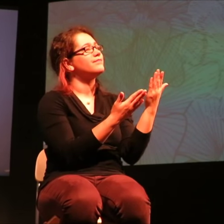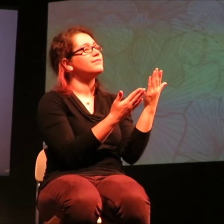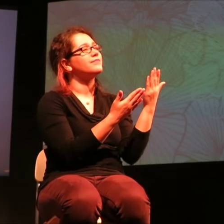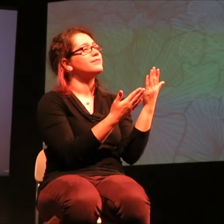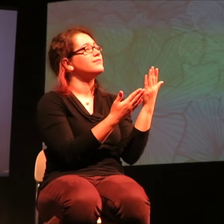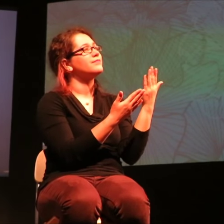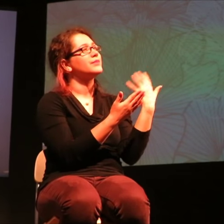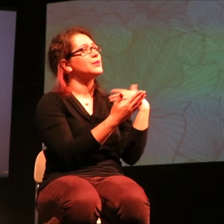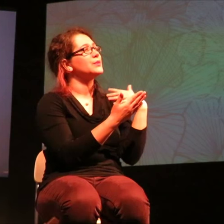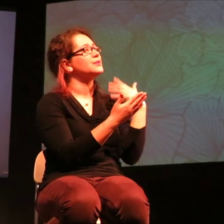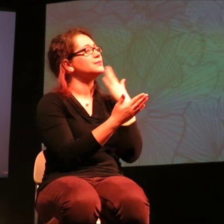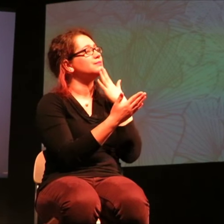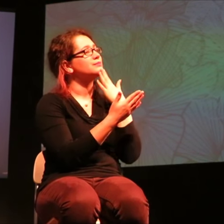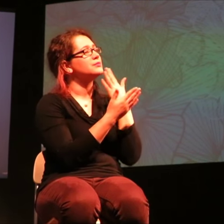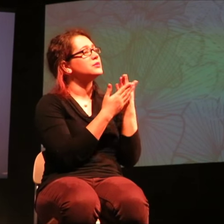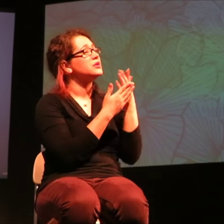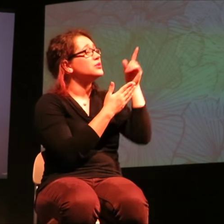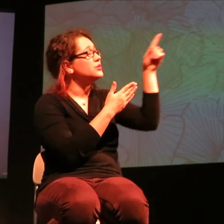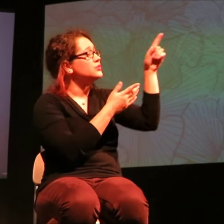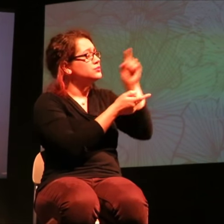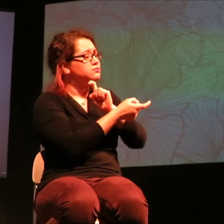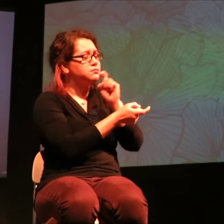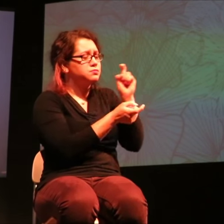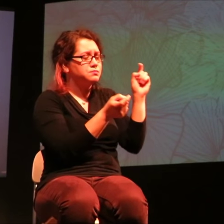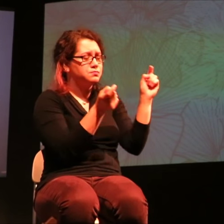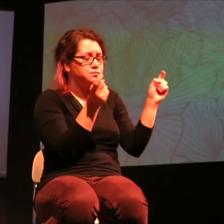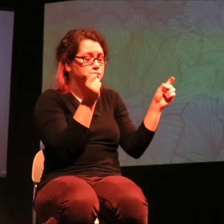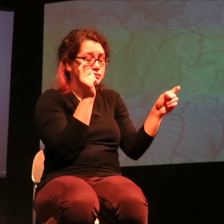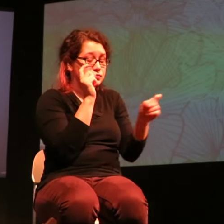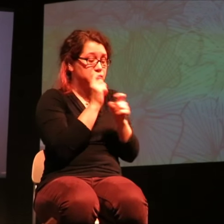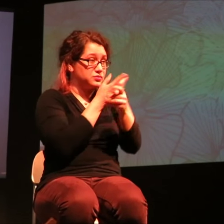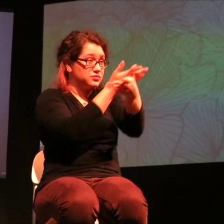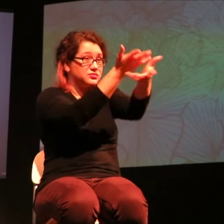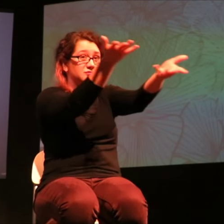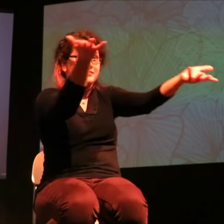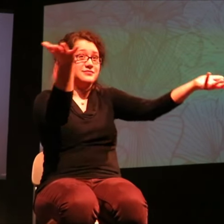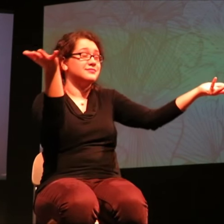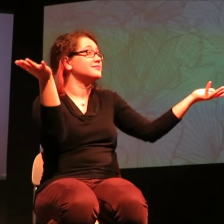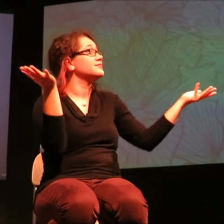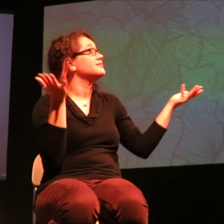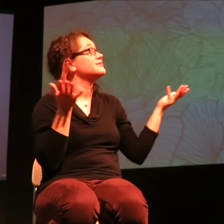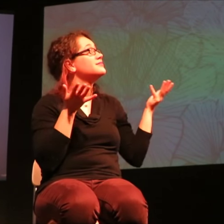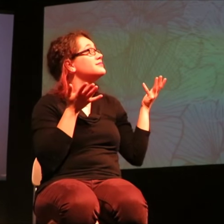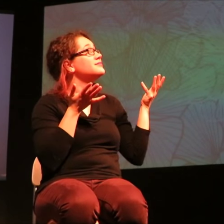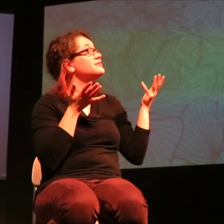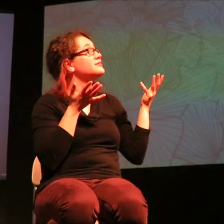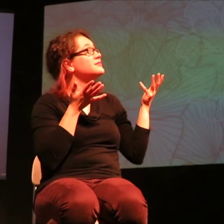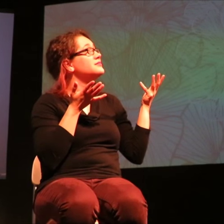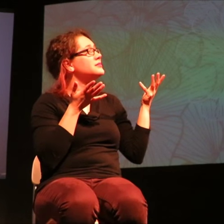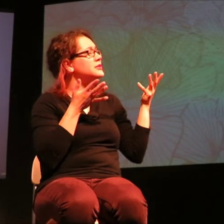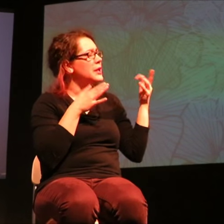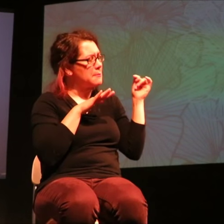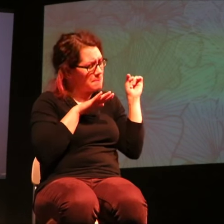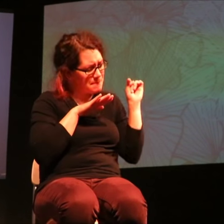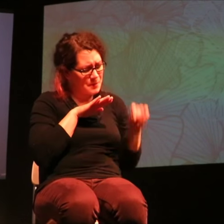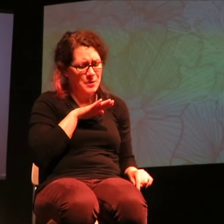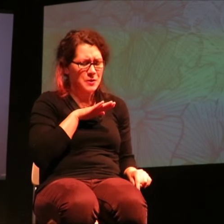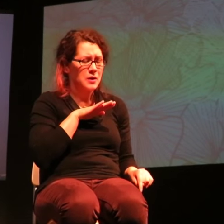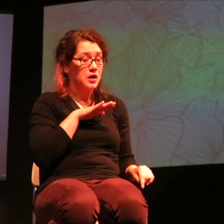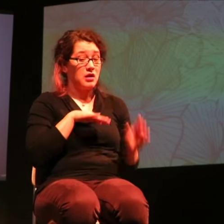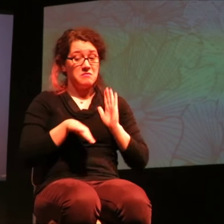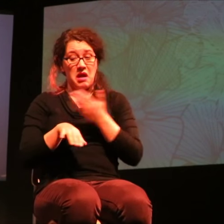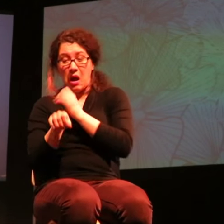and you transform us. you deeply transform us. It's nothing that we